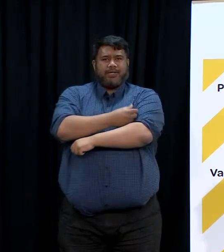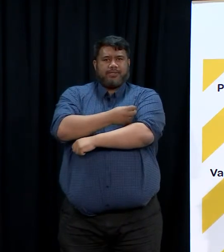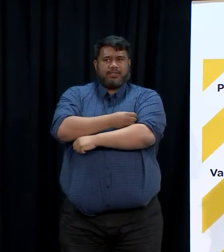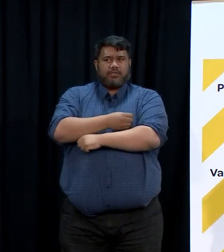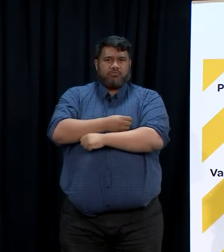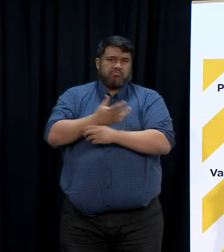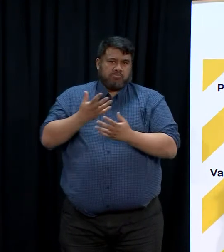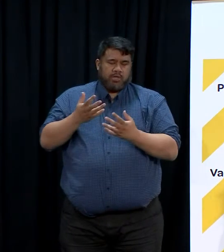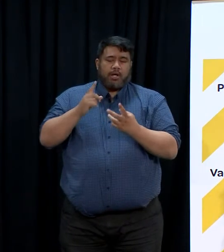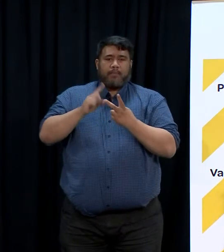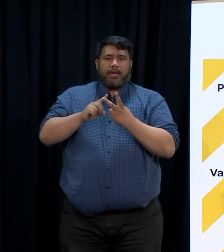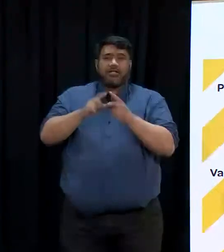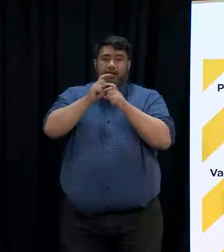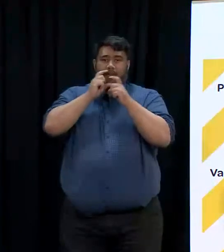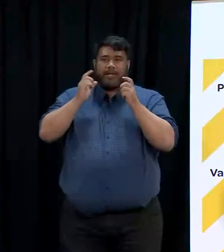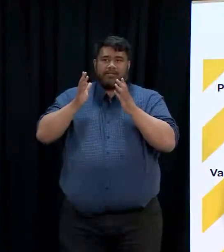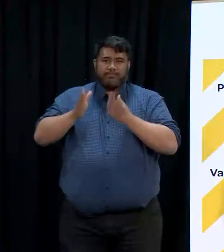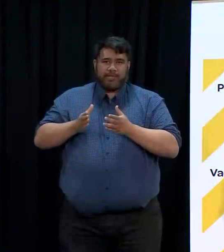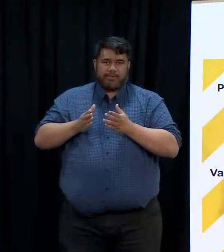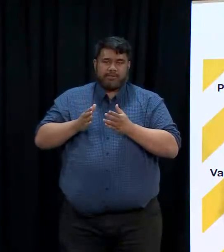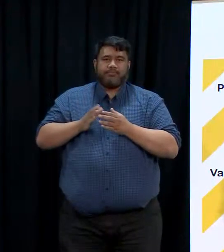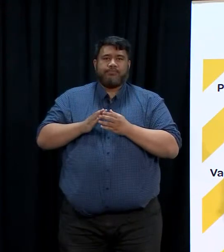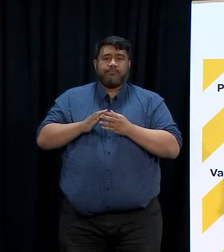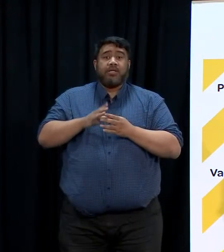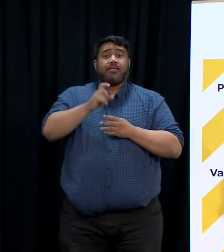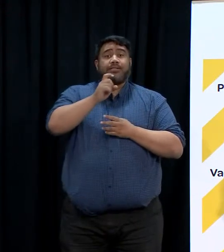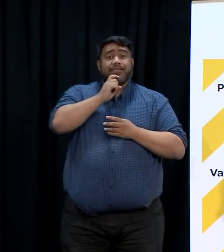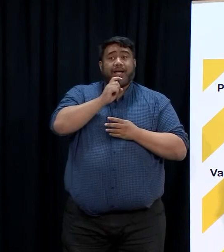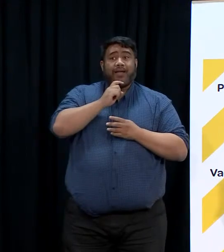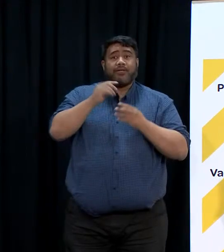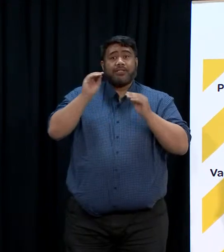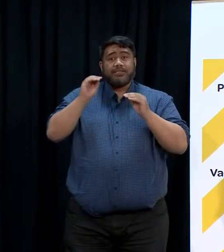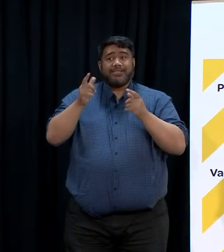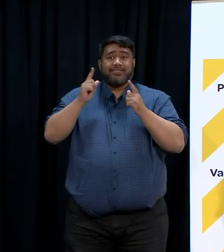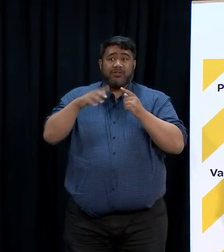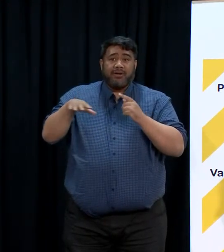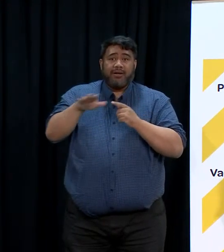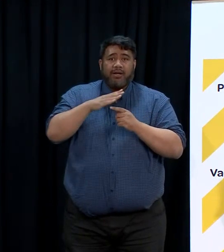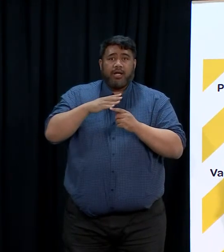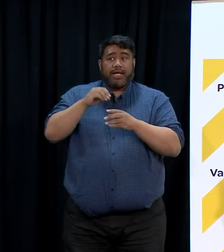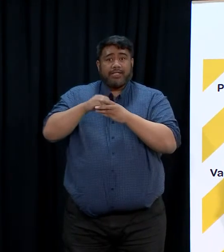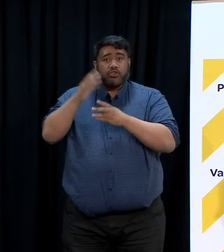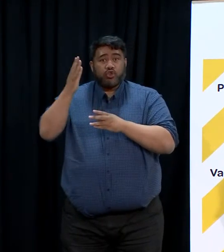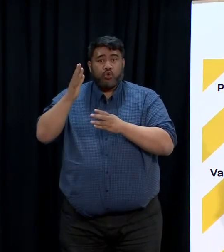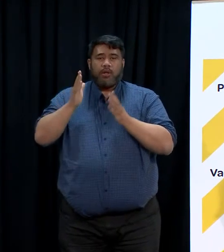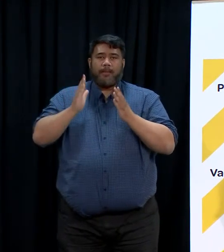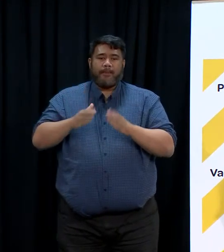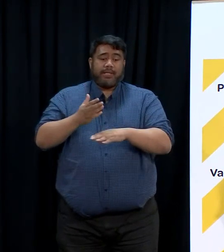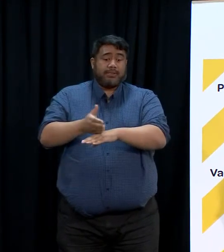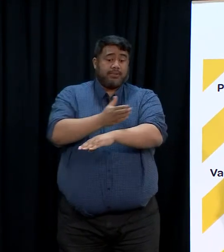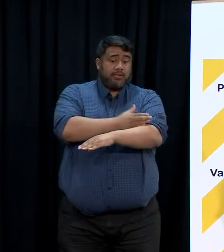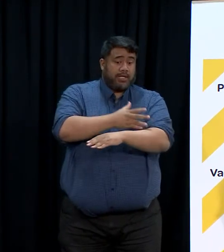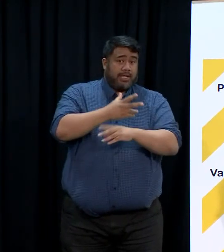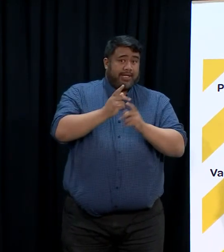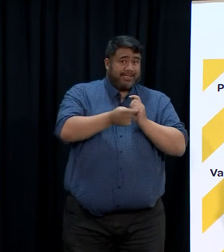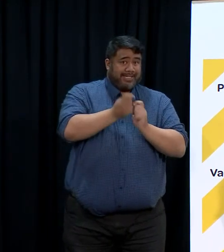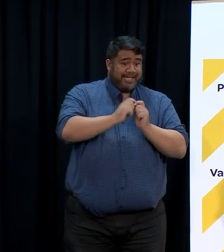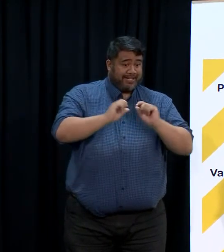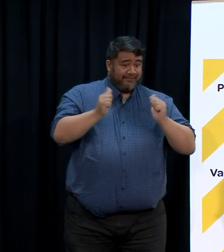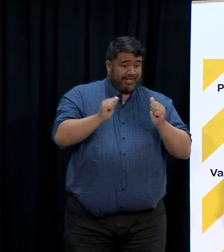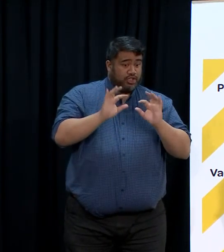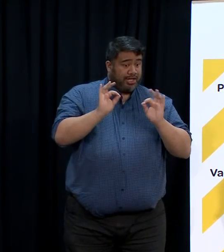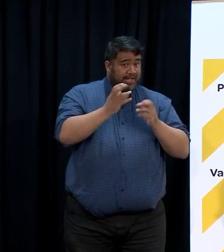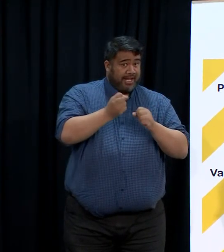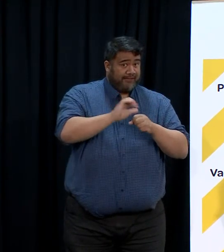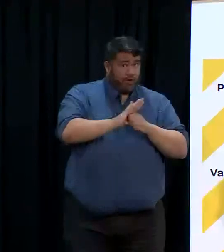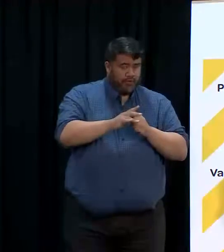they're at school. Staff and volunteers working on site will need to have a negative COVID-19 test before returning. Children,